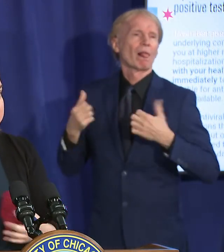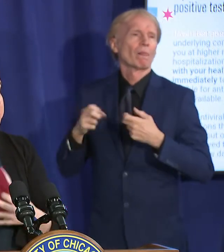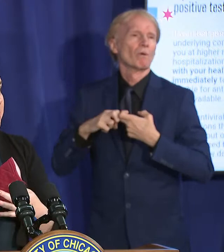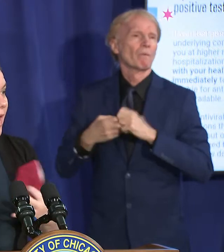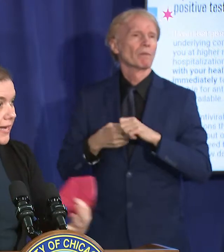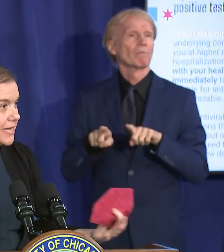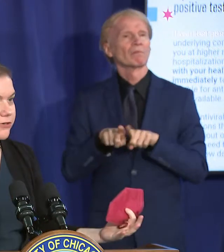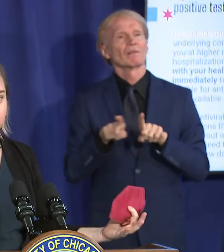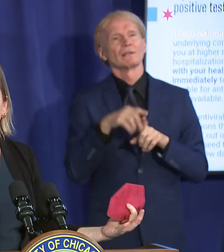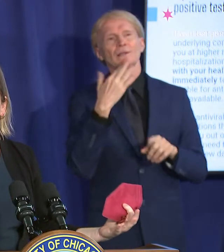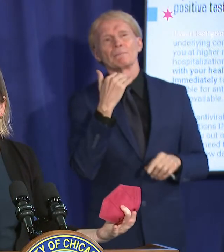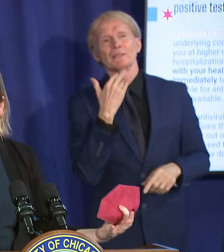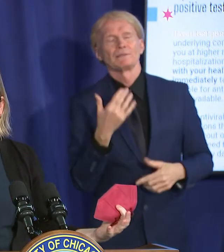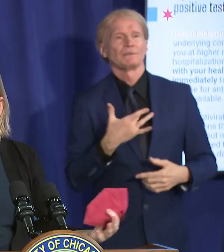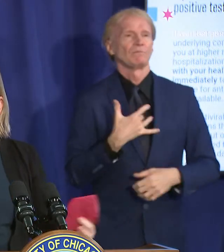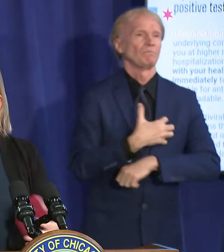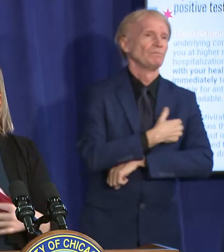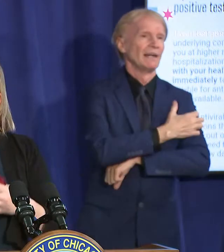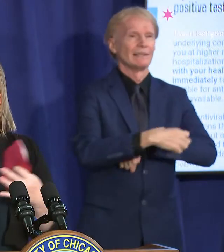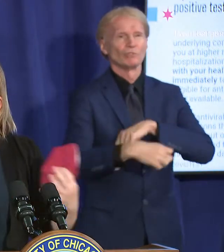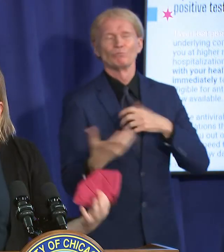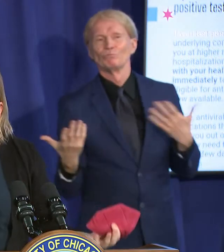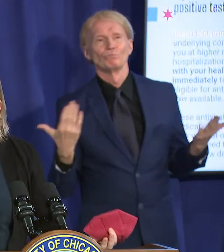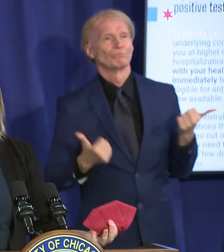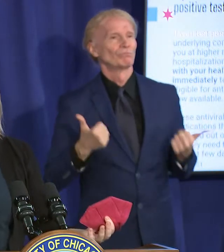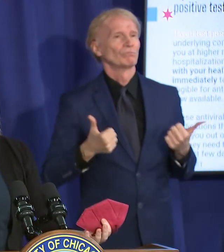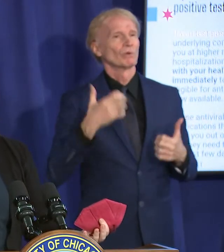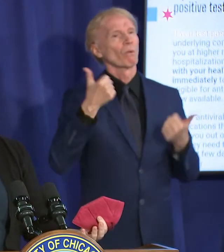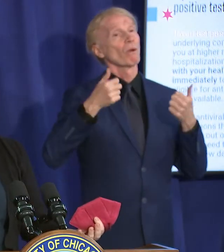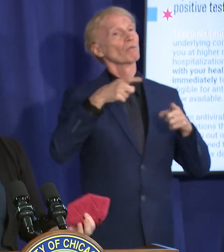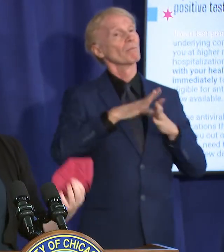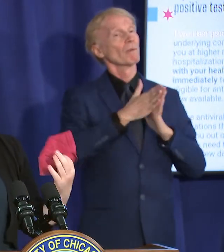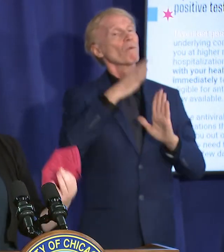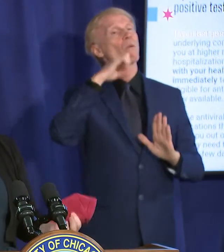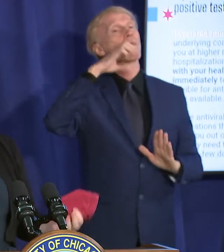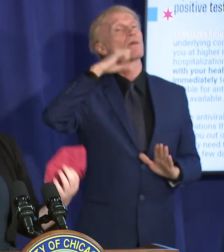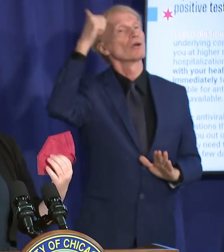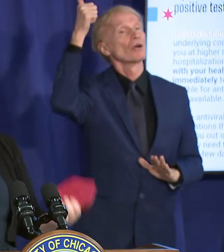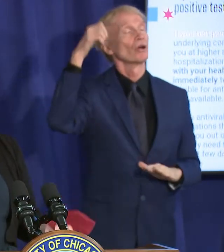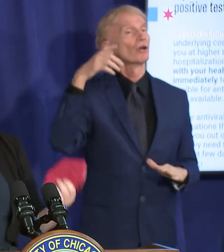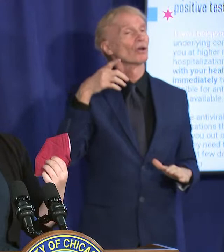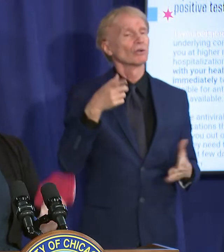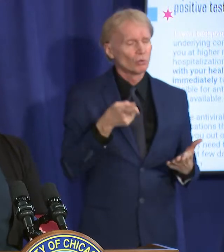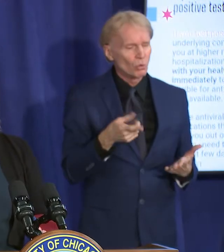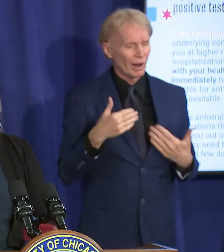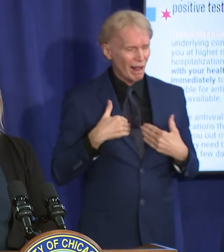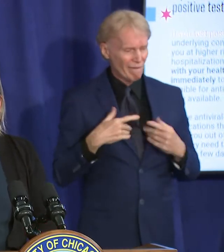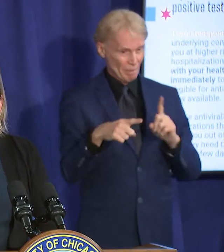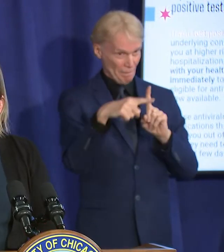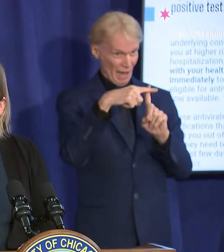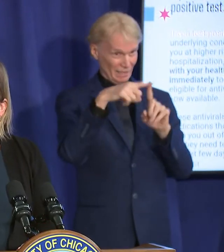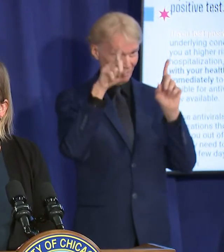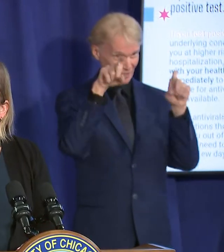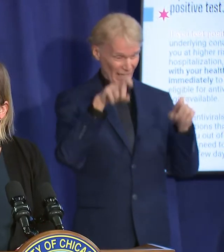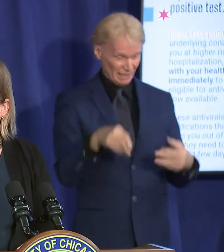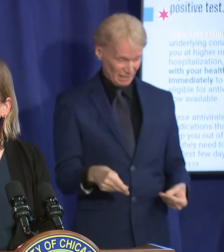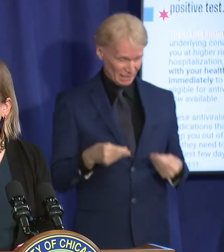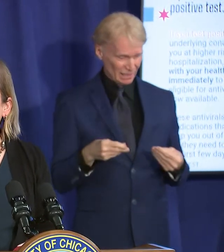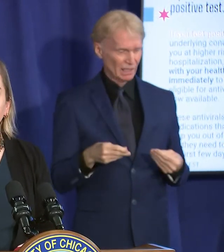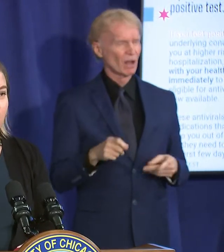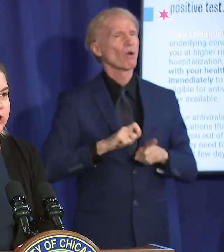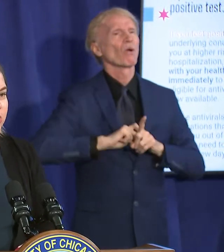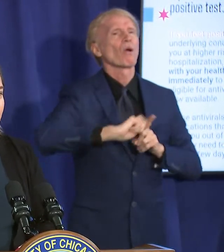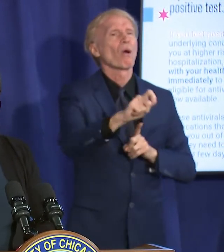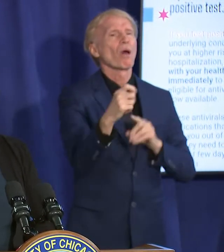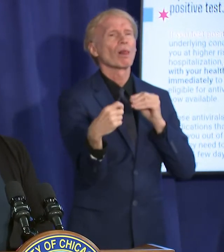hospitalized, any underlying condition, or if you're older, please, if you get a positive test, call your